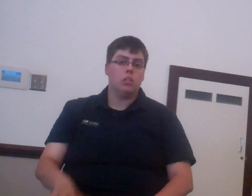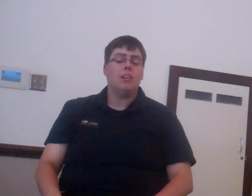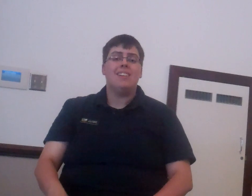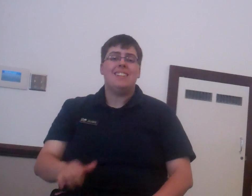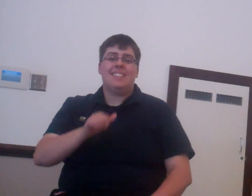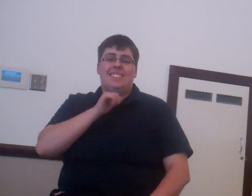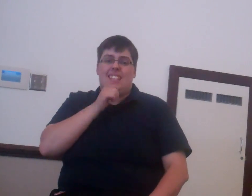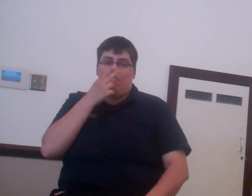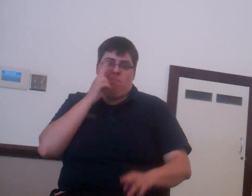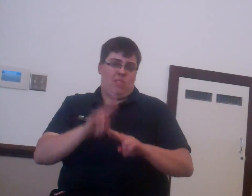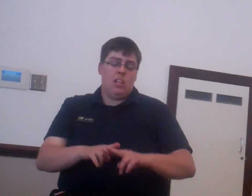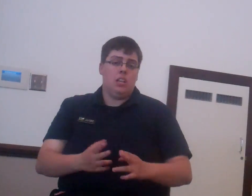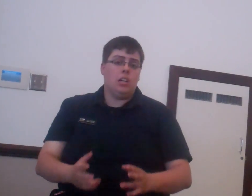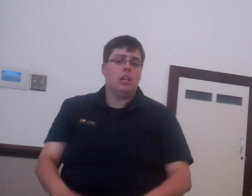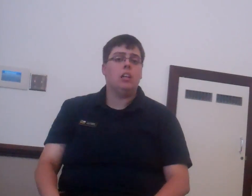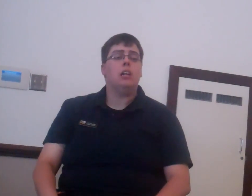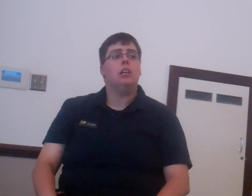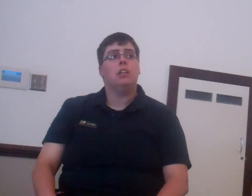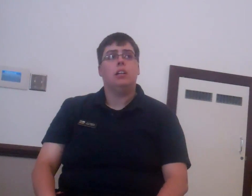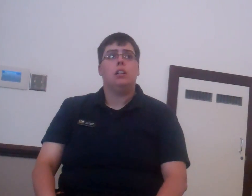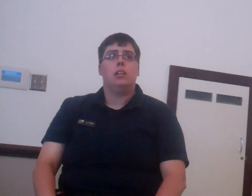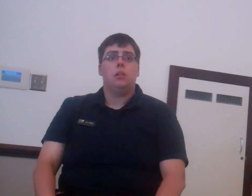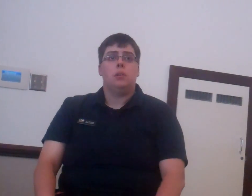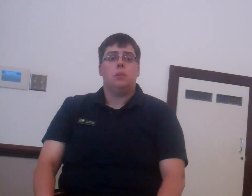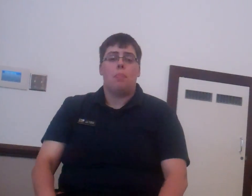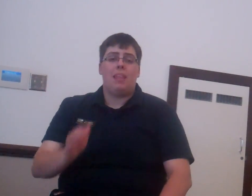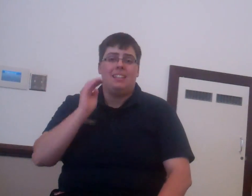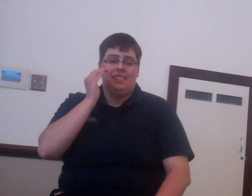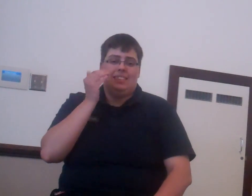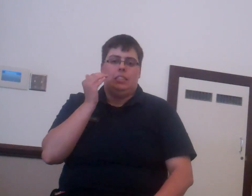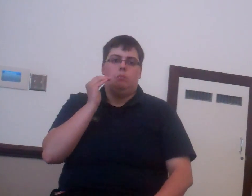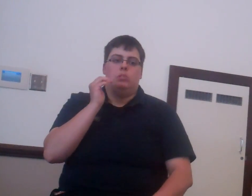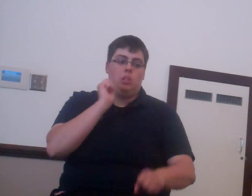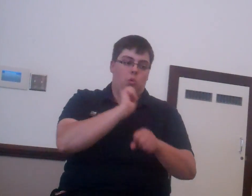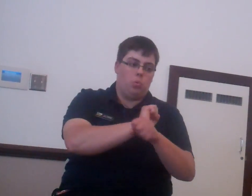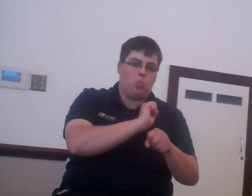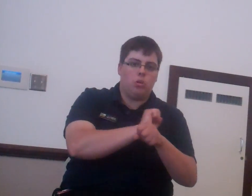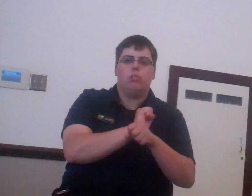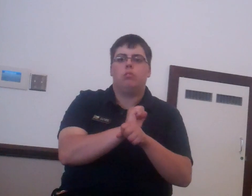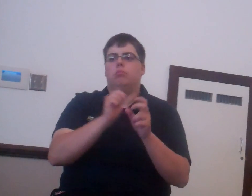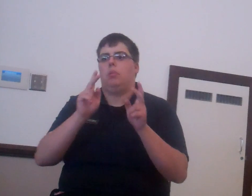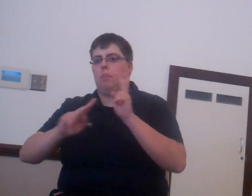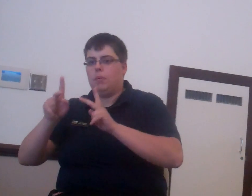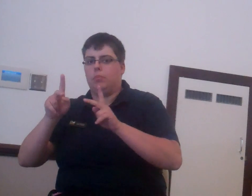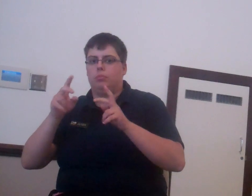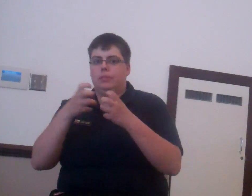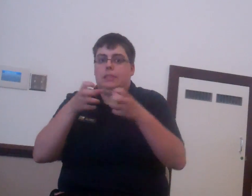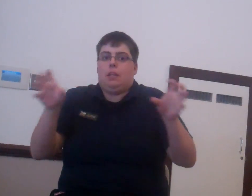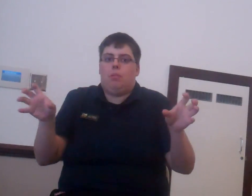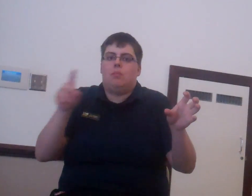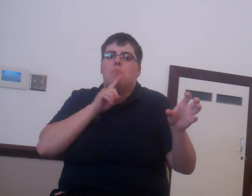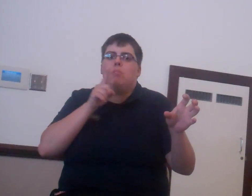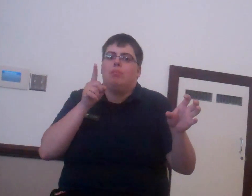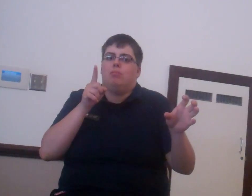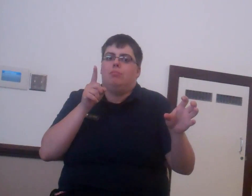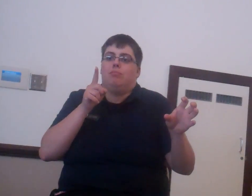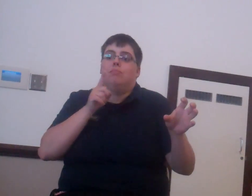cool, right? And it sort of seems like it should be separate from work, but yet it's totally not, right? Because this is somebody that you have to deal with